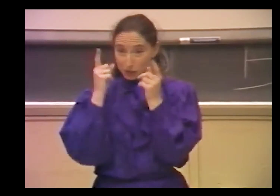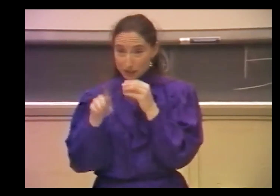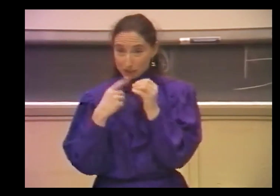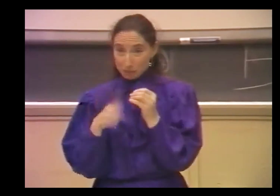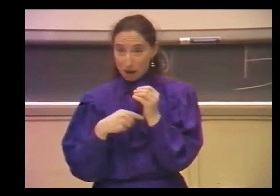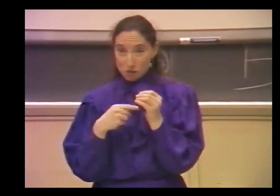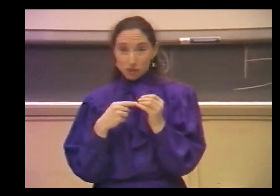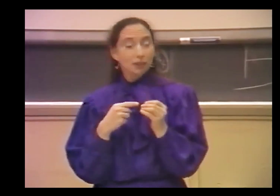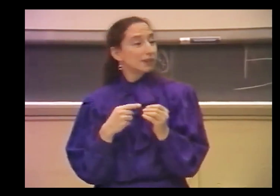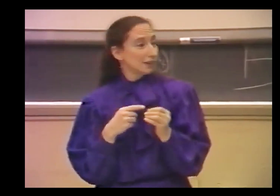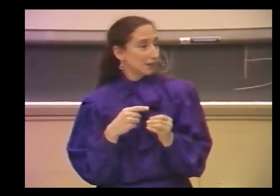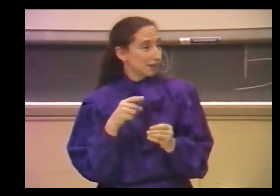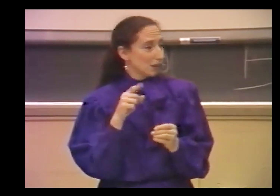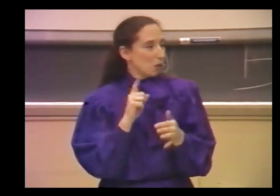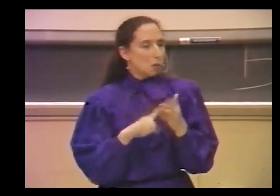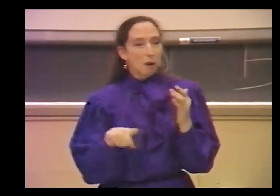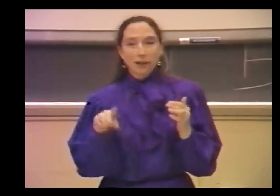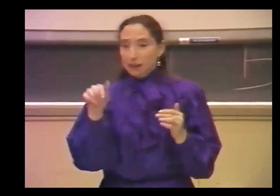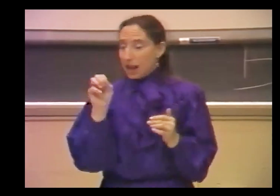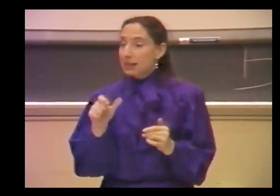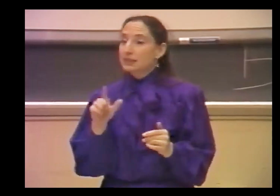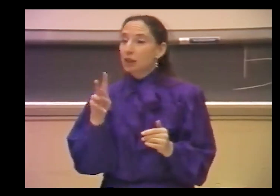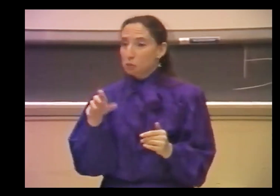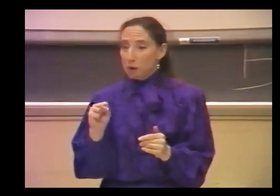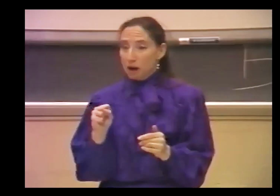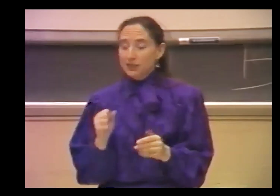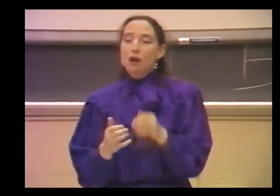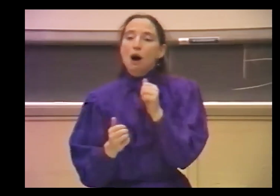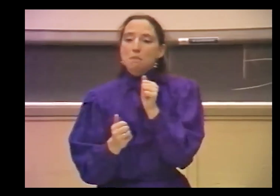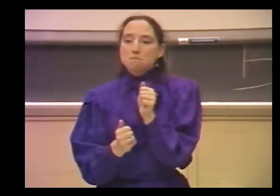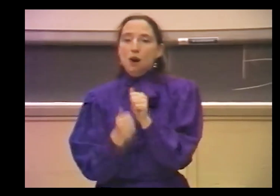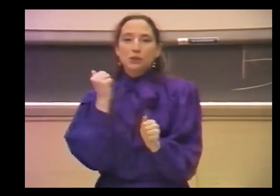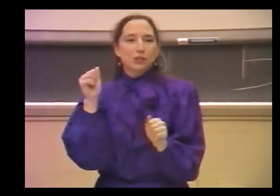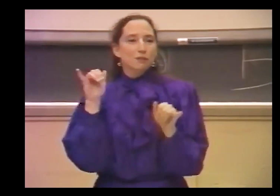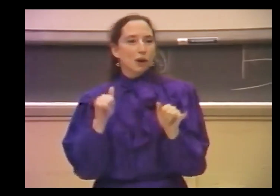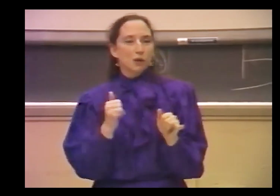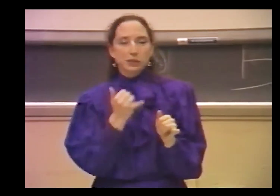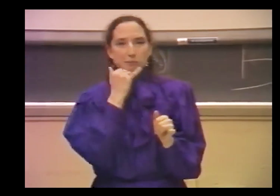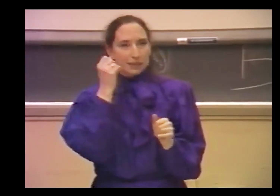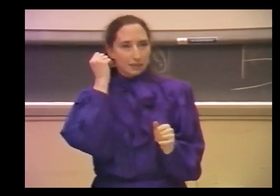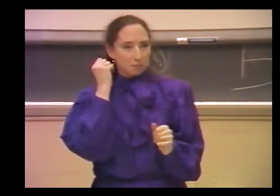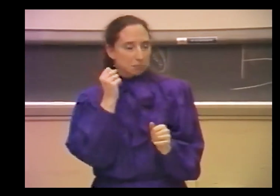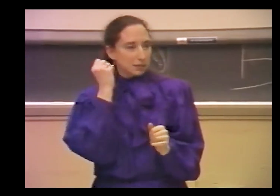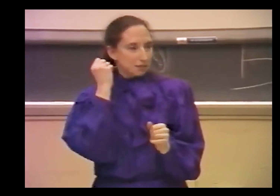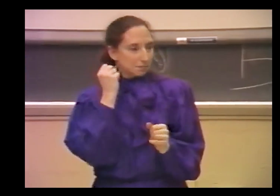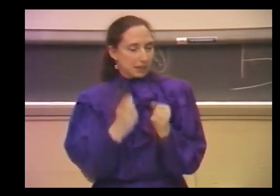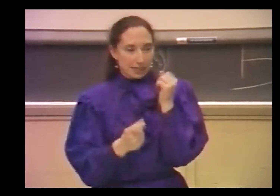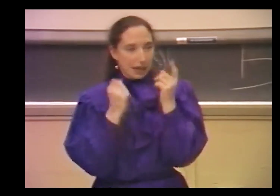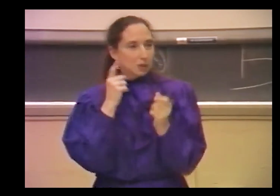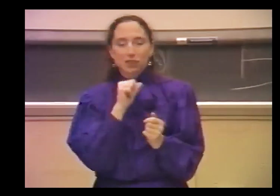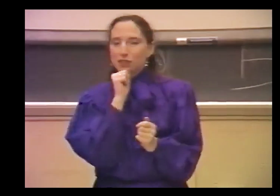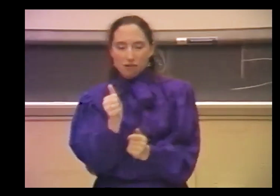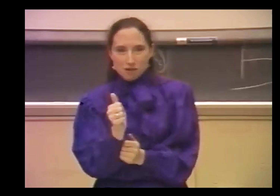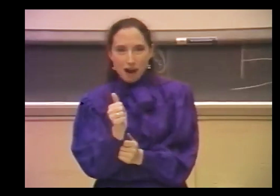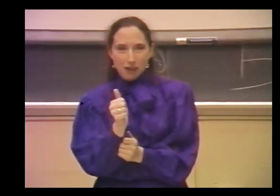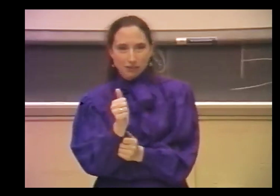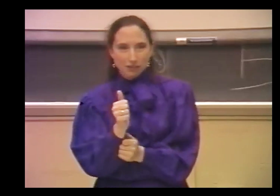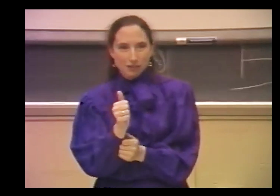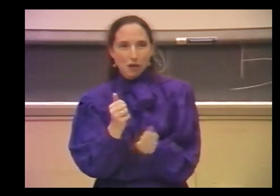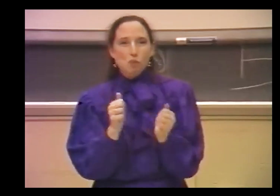misconceptions about what ASL was. Most of those misconceptions are not